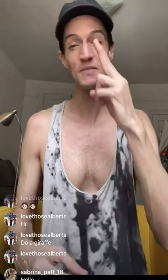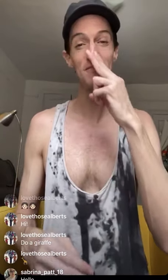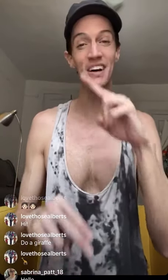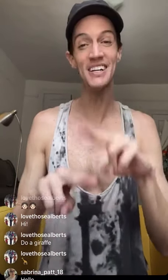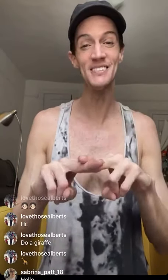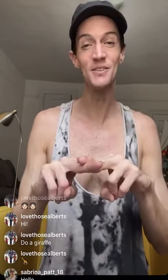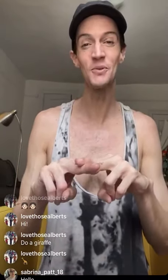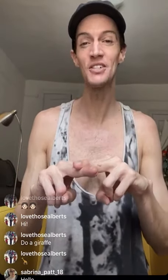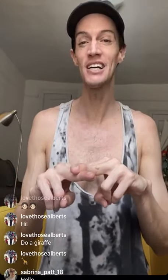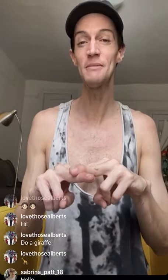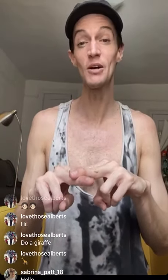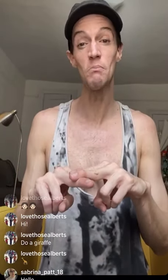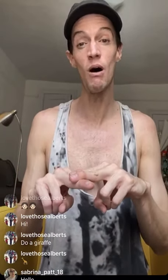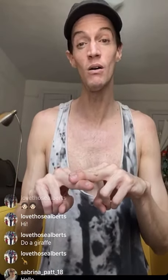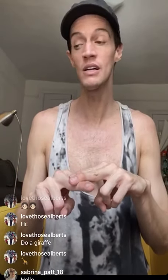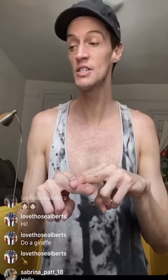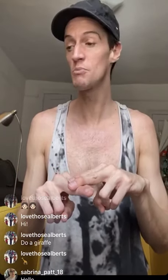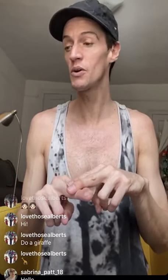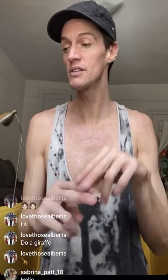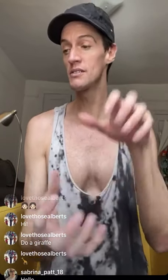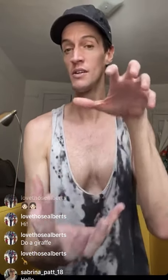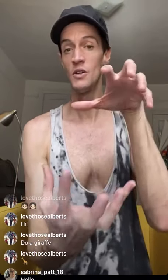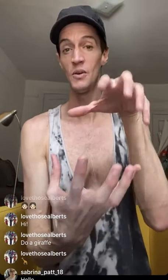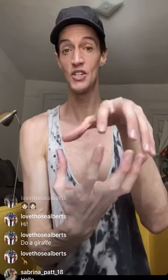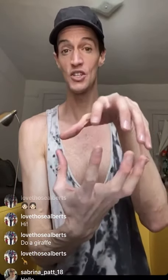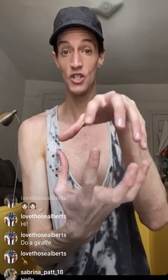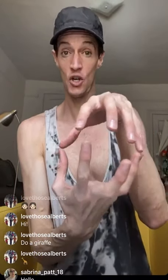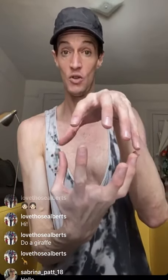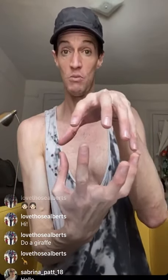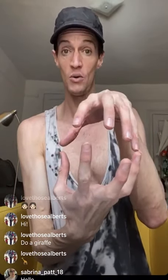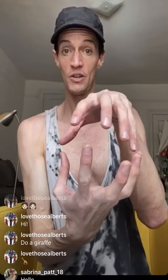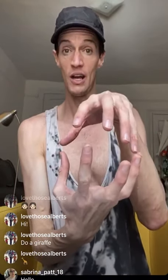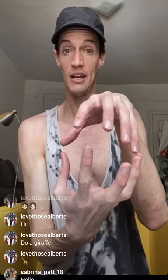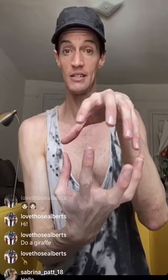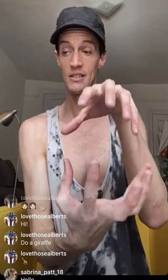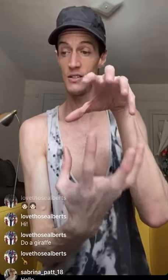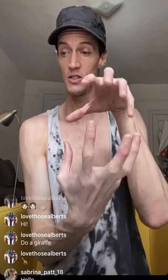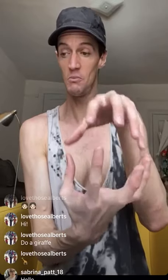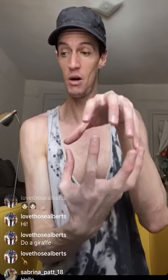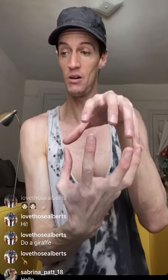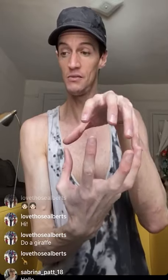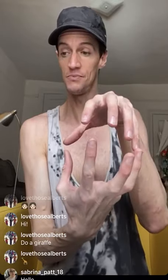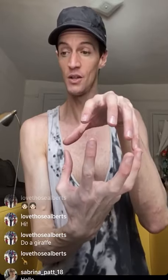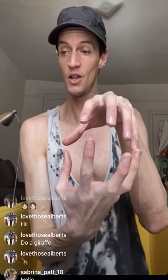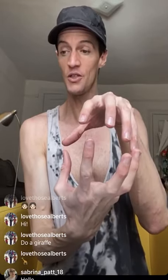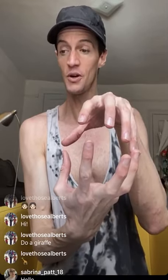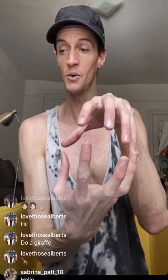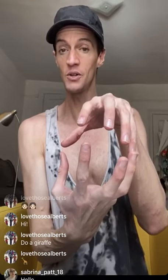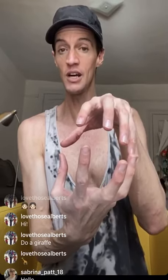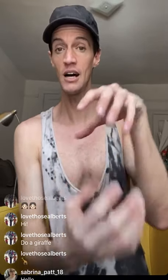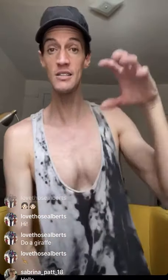Fun. When we're talking about a ball in sport, we just show the ball with our hands. So ball. Throw or toss?